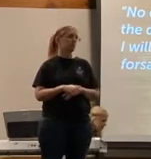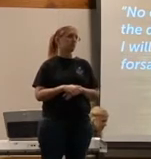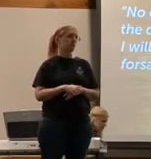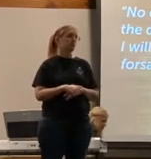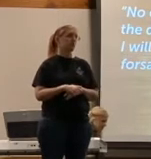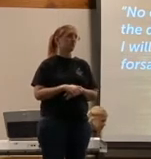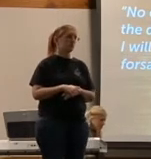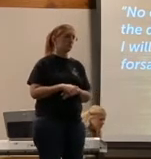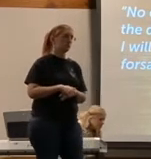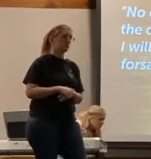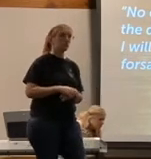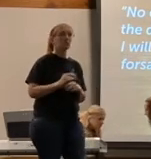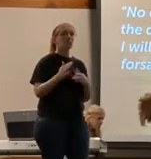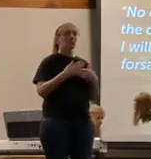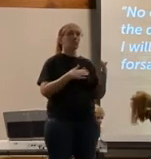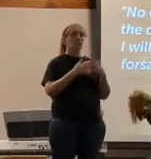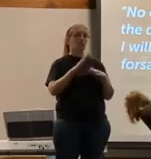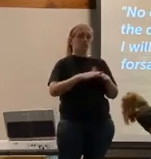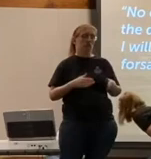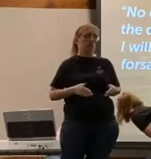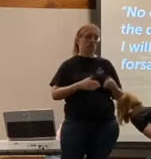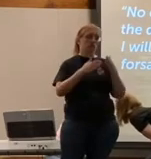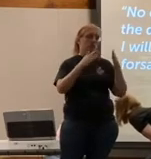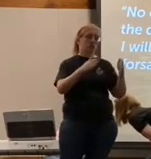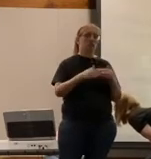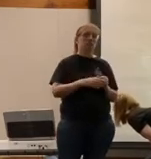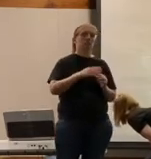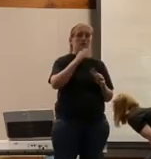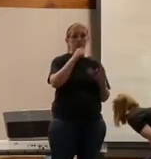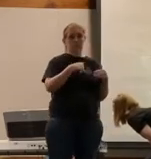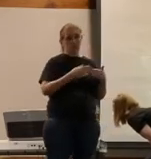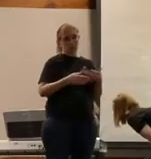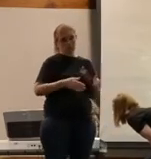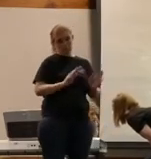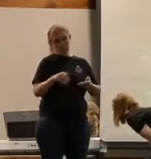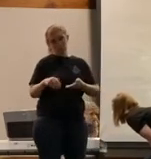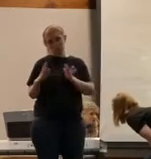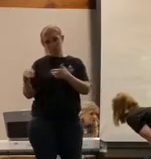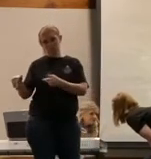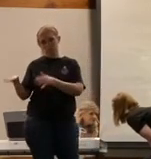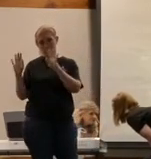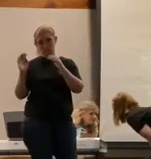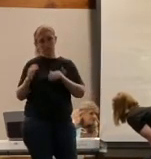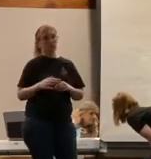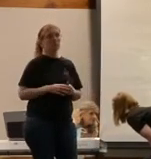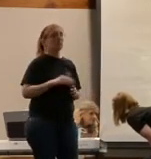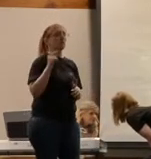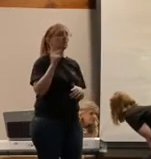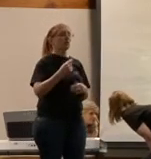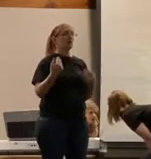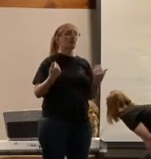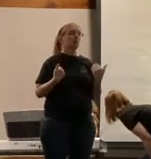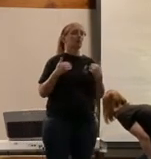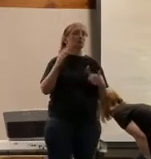Can I tell you something? No matter what street you're on right now, easy street, hidden street, or uneven street, he has